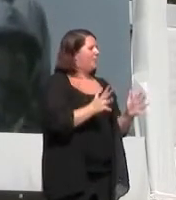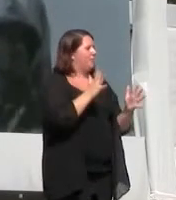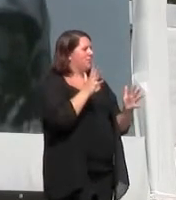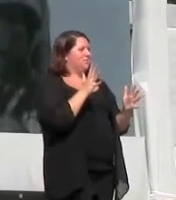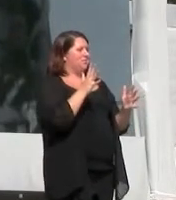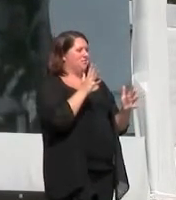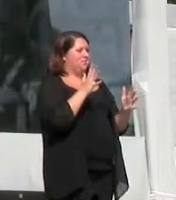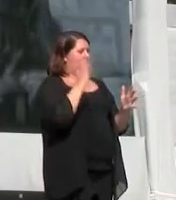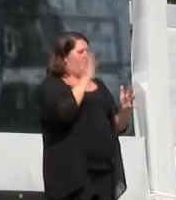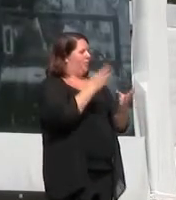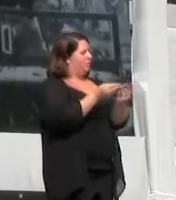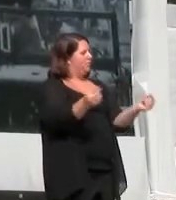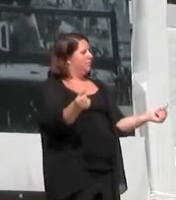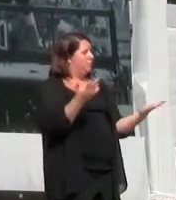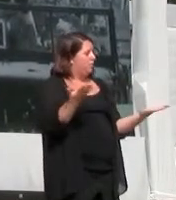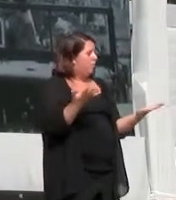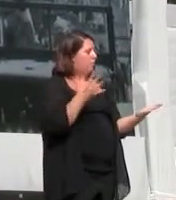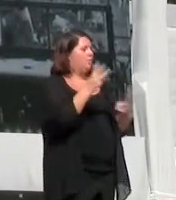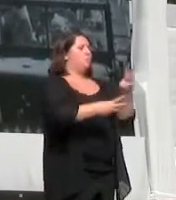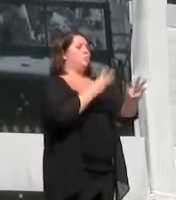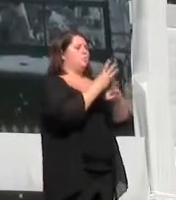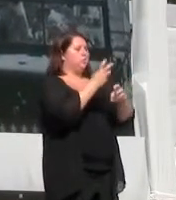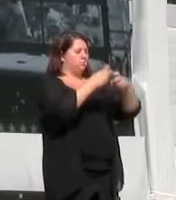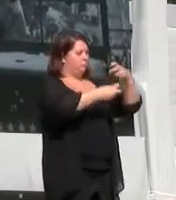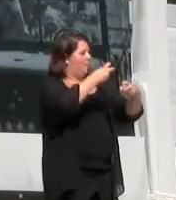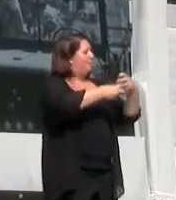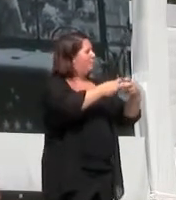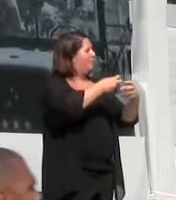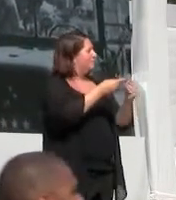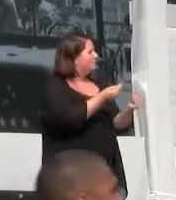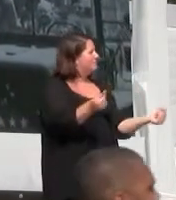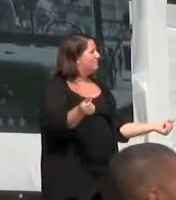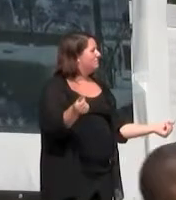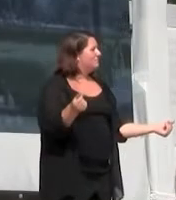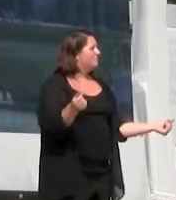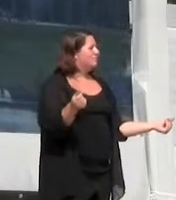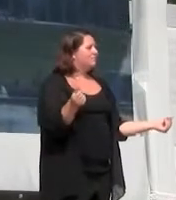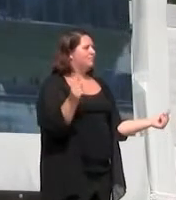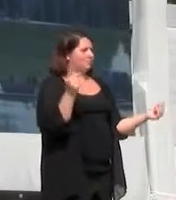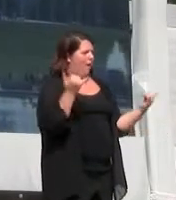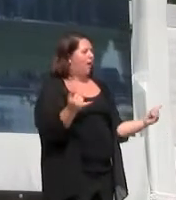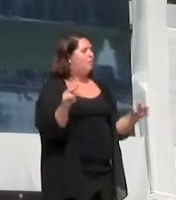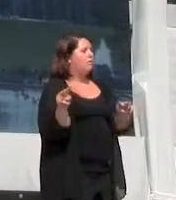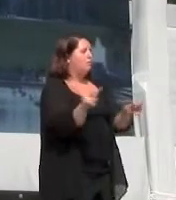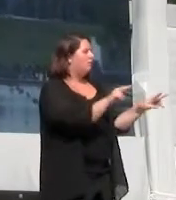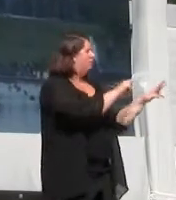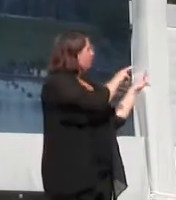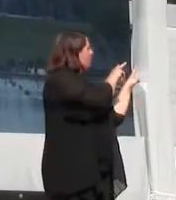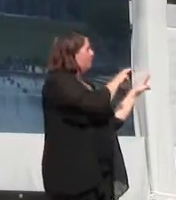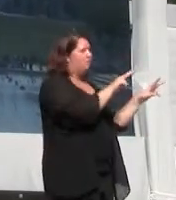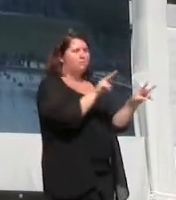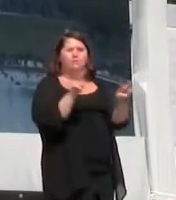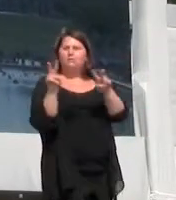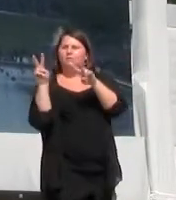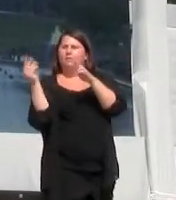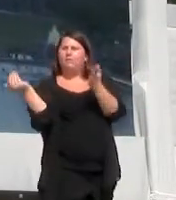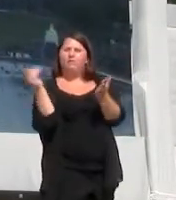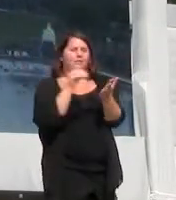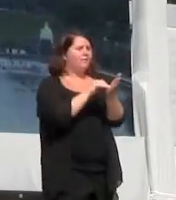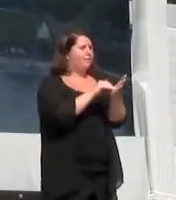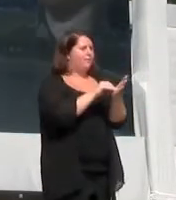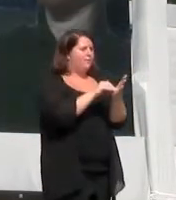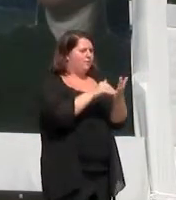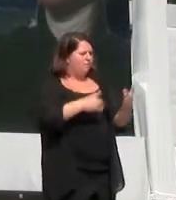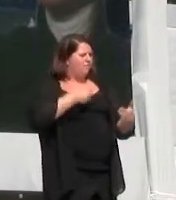the world's problems yet again. Look around you again. Where is the